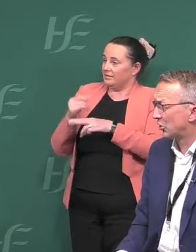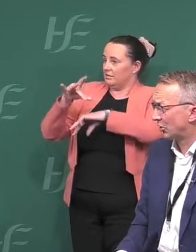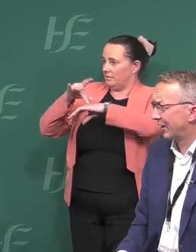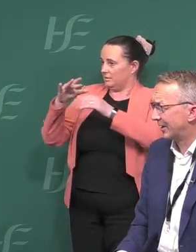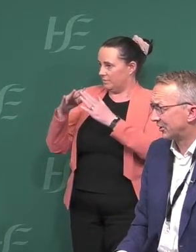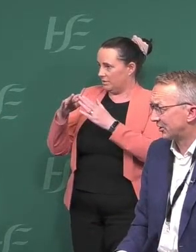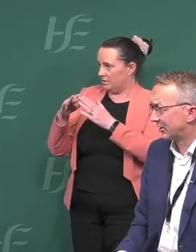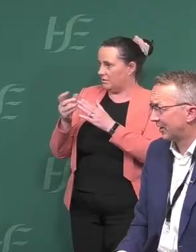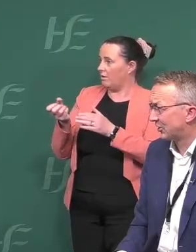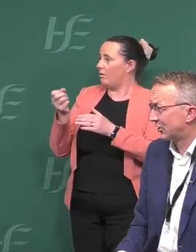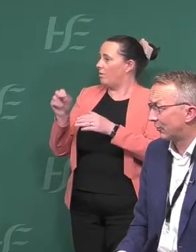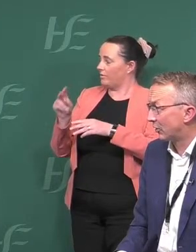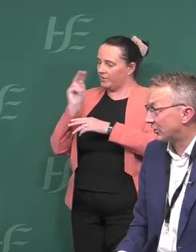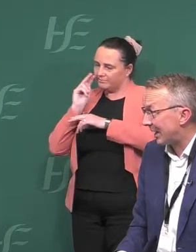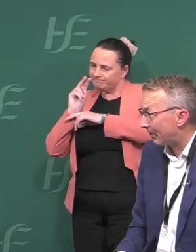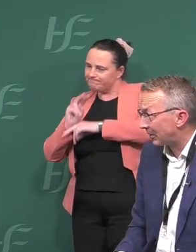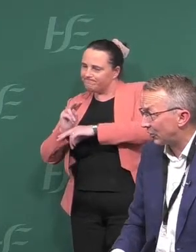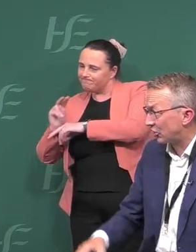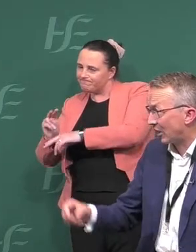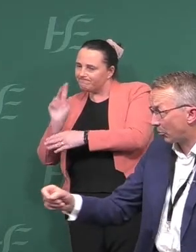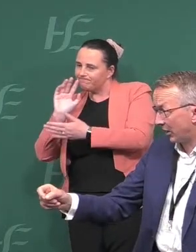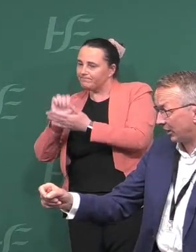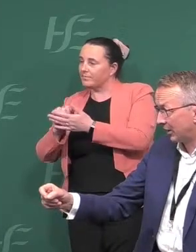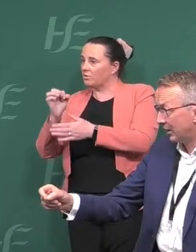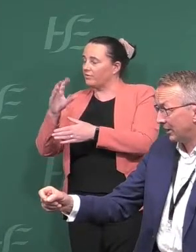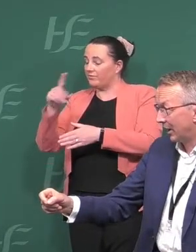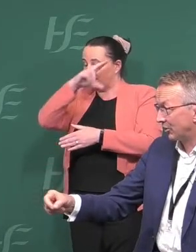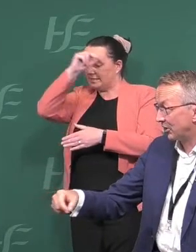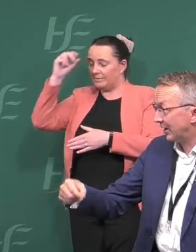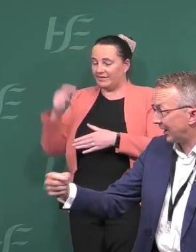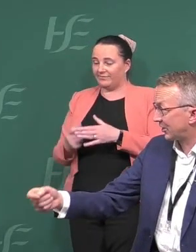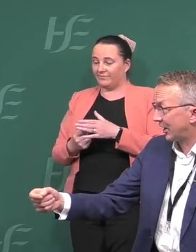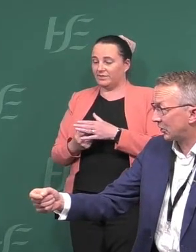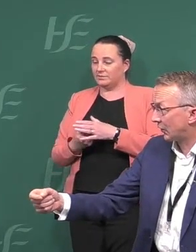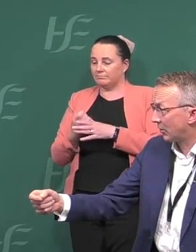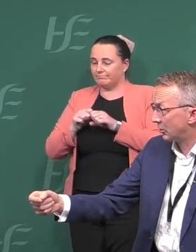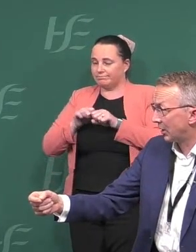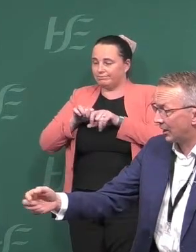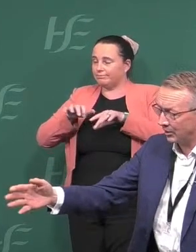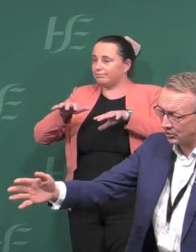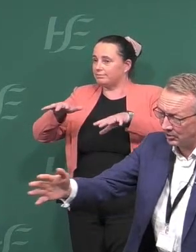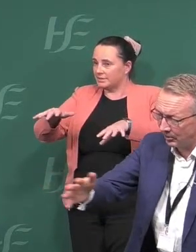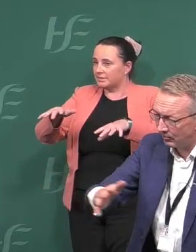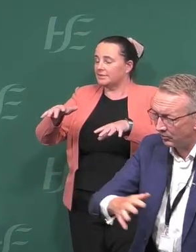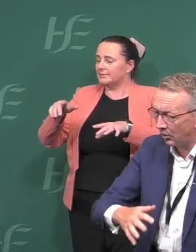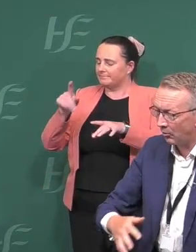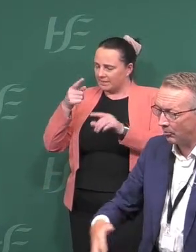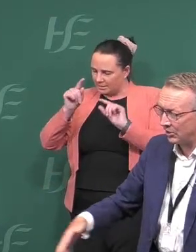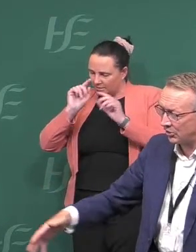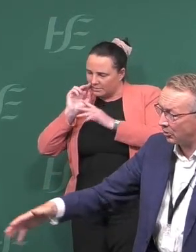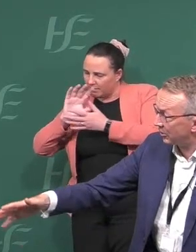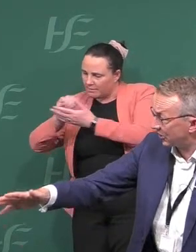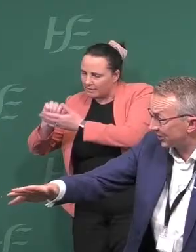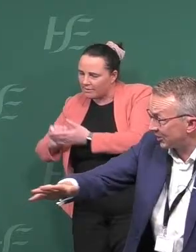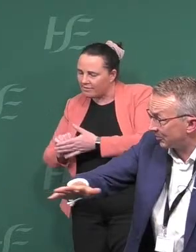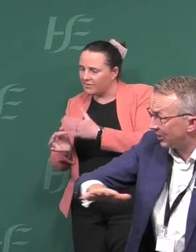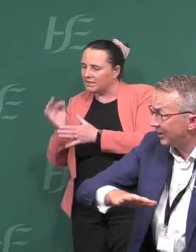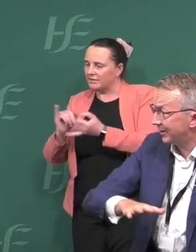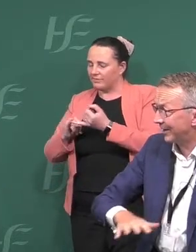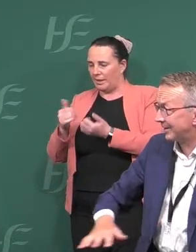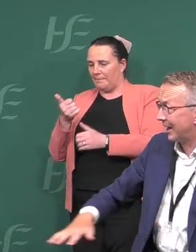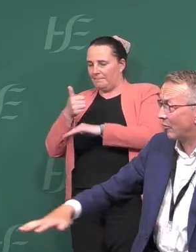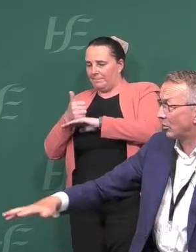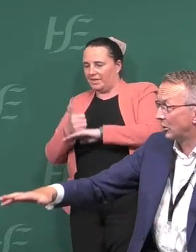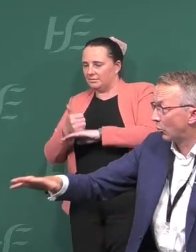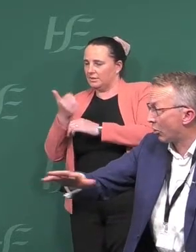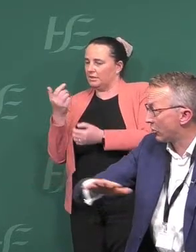up under surveillance. And that is to say, for example, if there's an outbreak and there's an index case found, and based on the risk assessment,